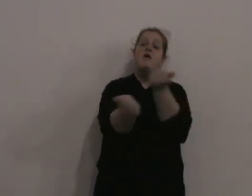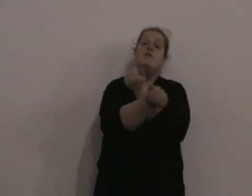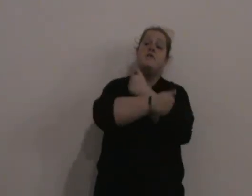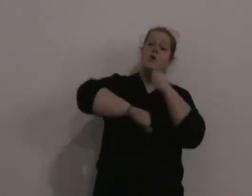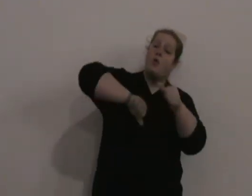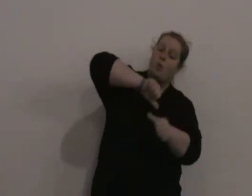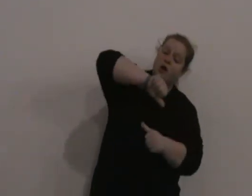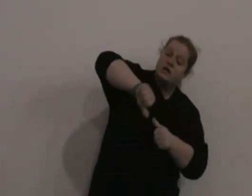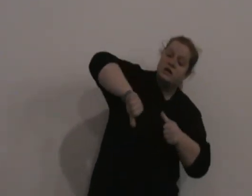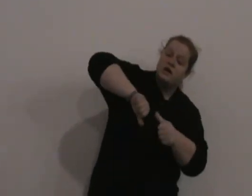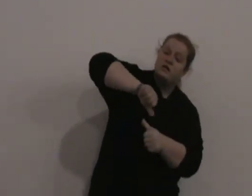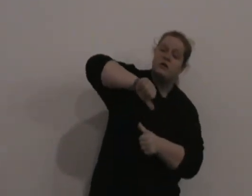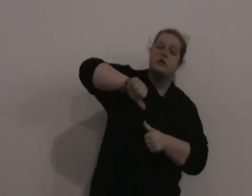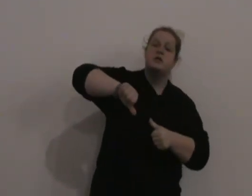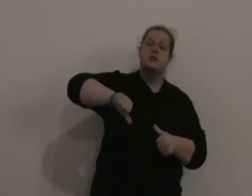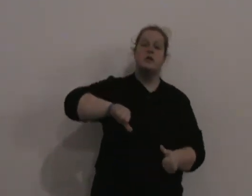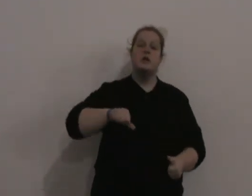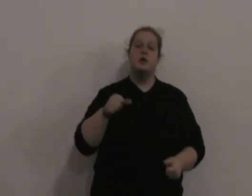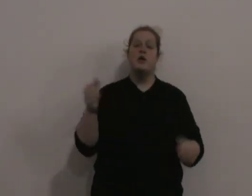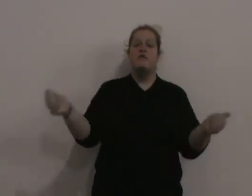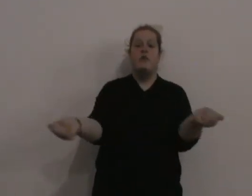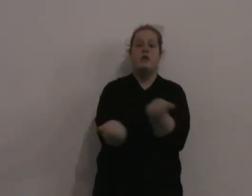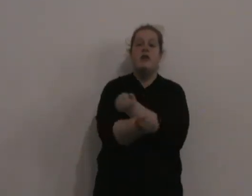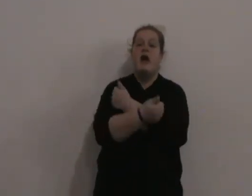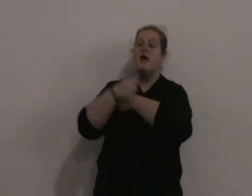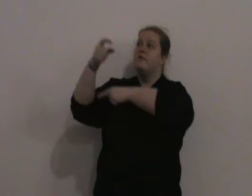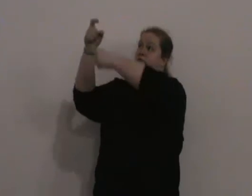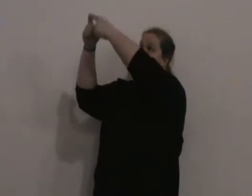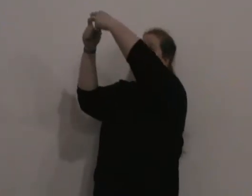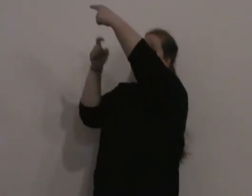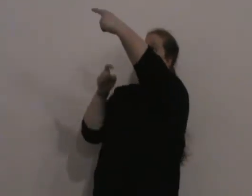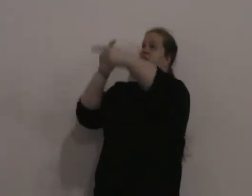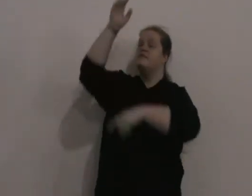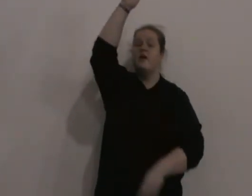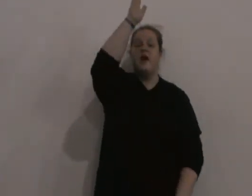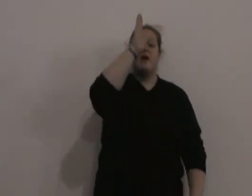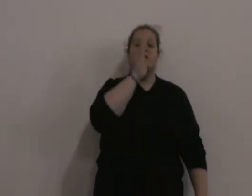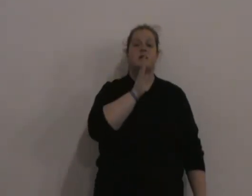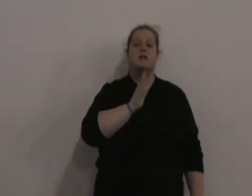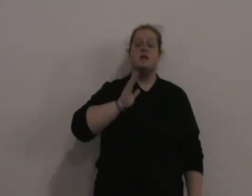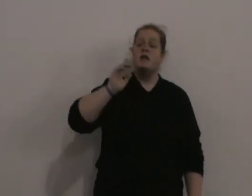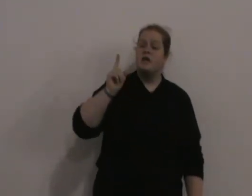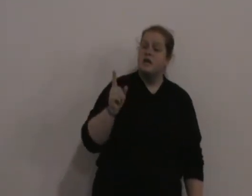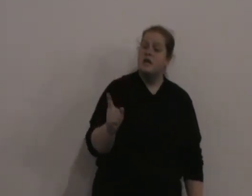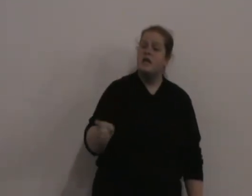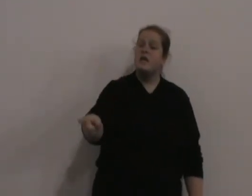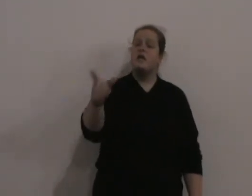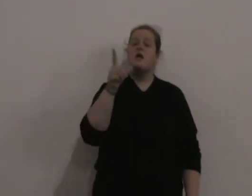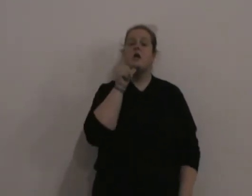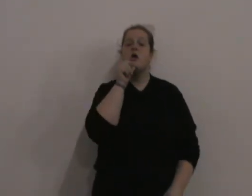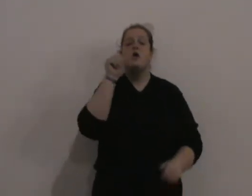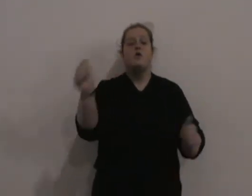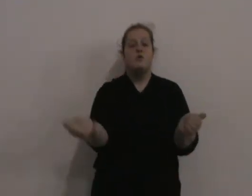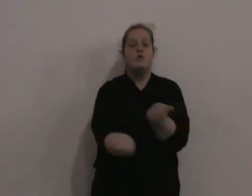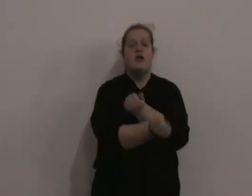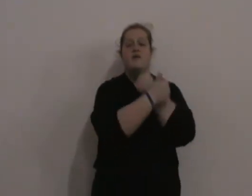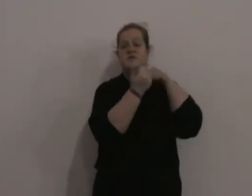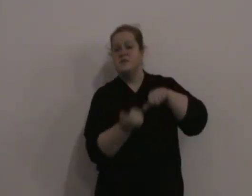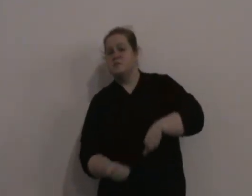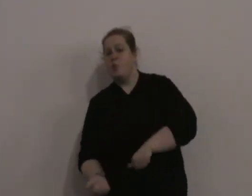love one another, for love is of God. He who loves is